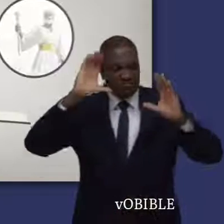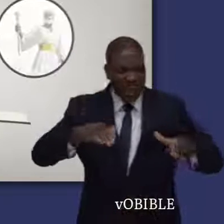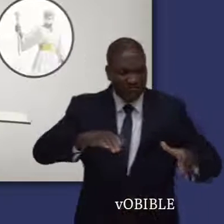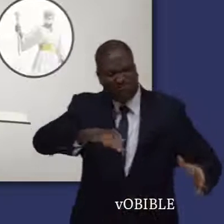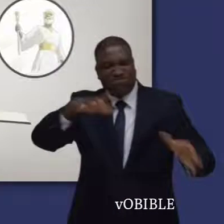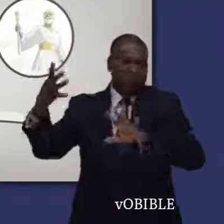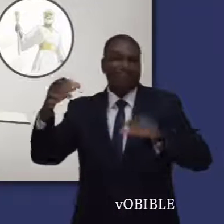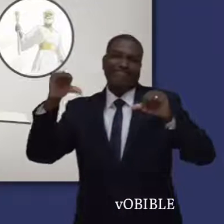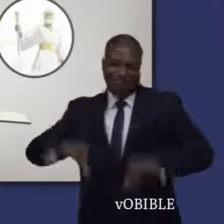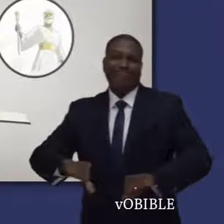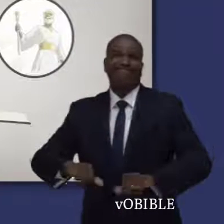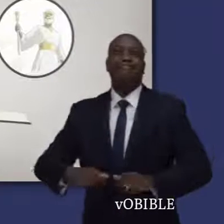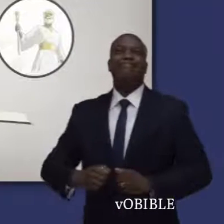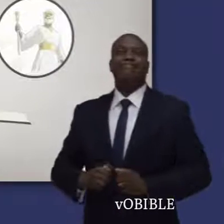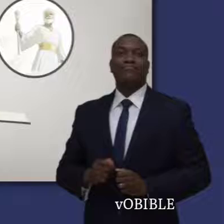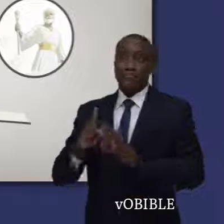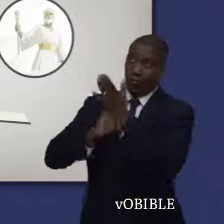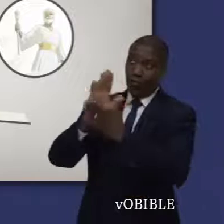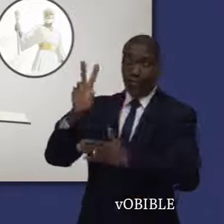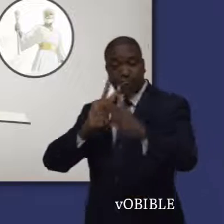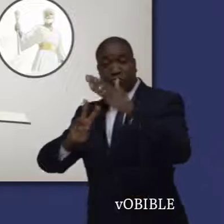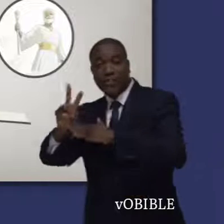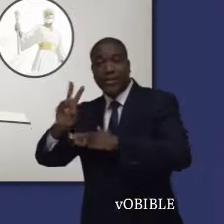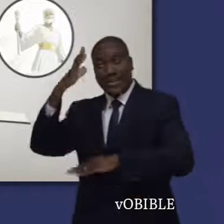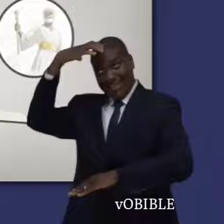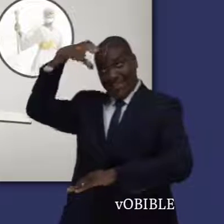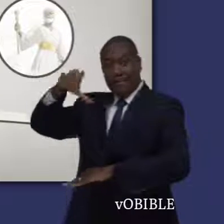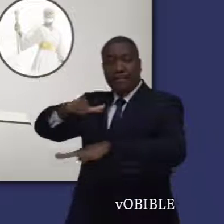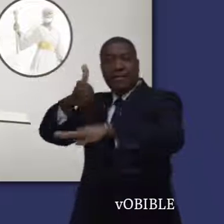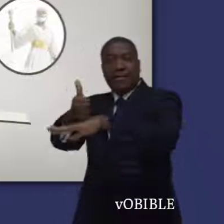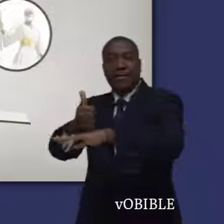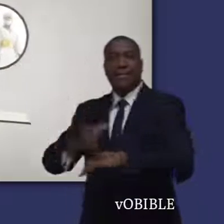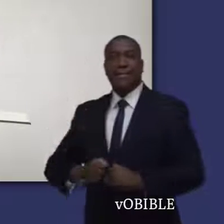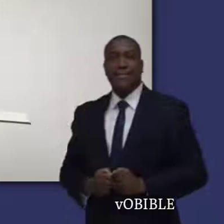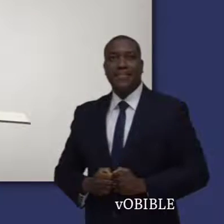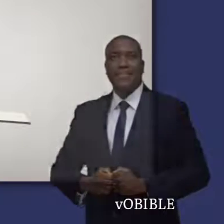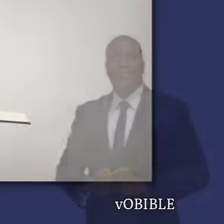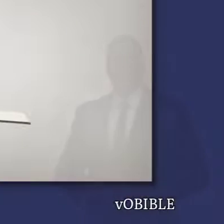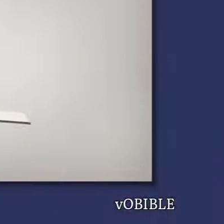And how Jehovah foretells the establishment of the Messianic kingdom.